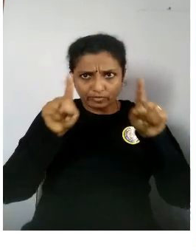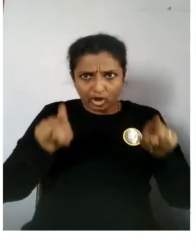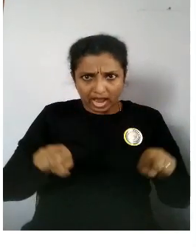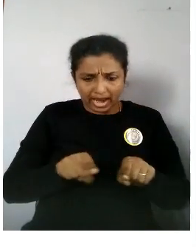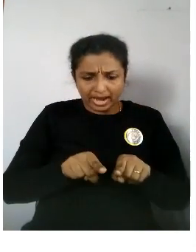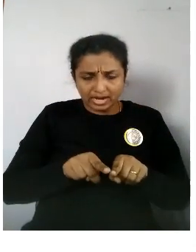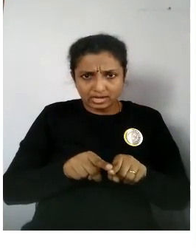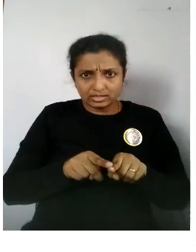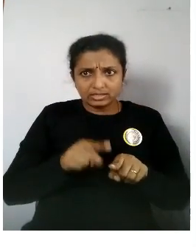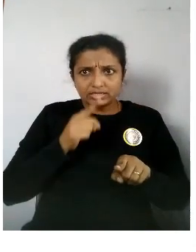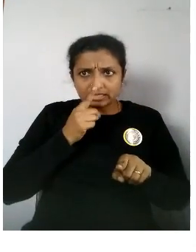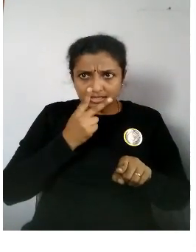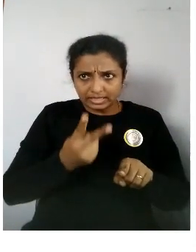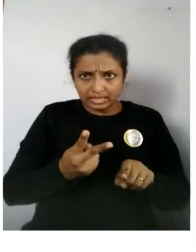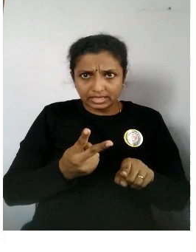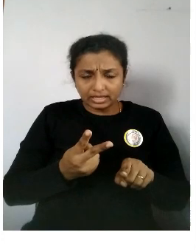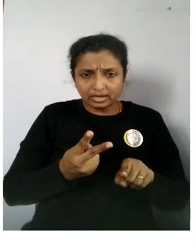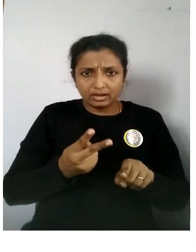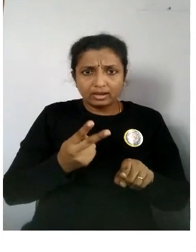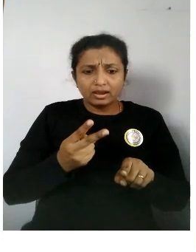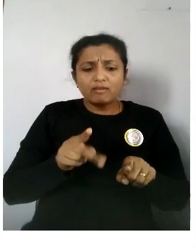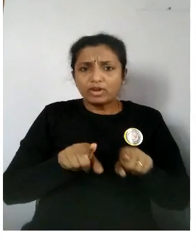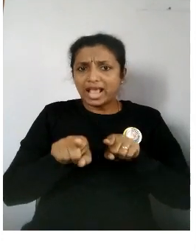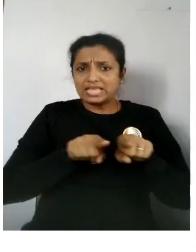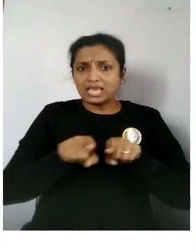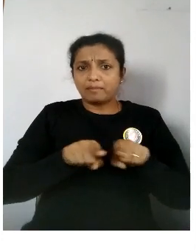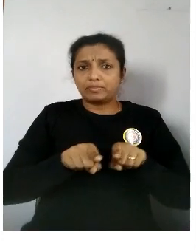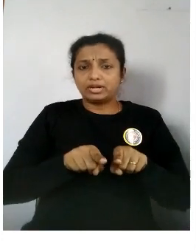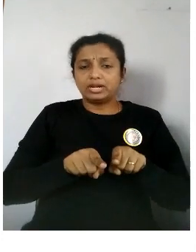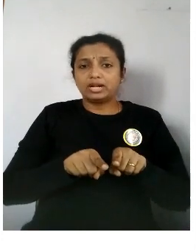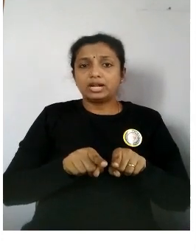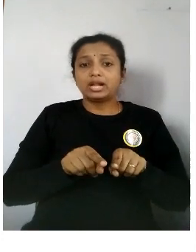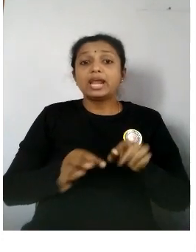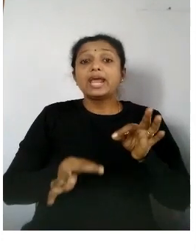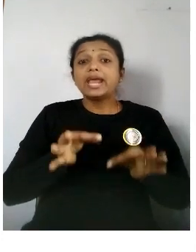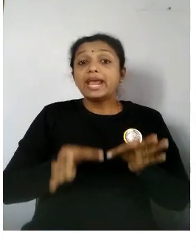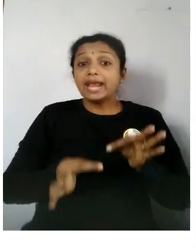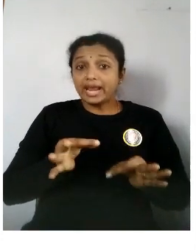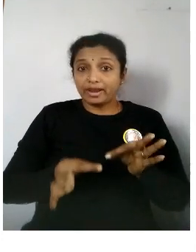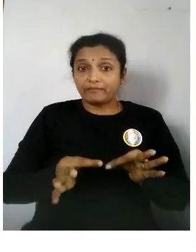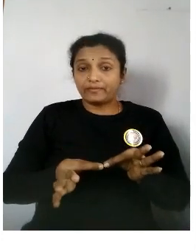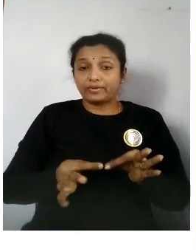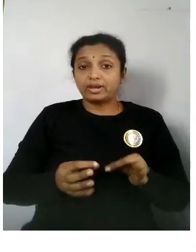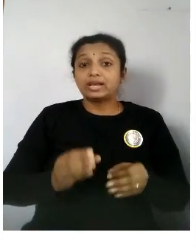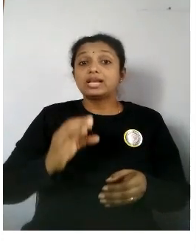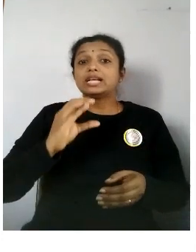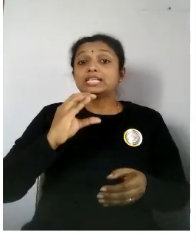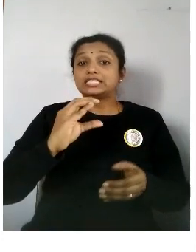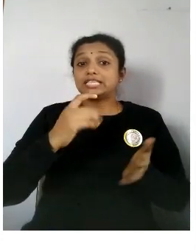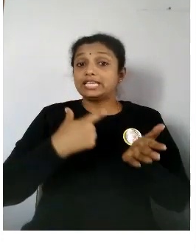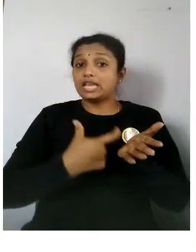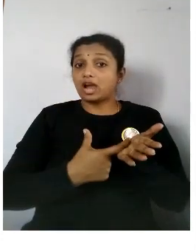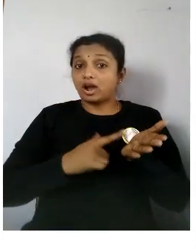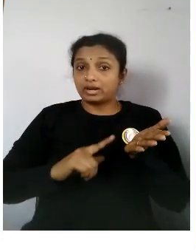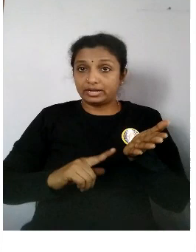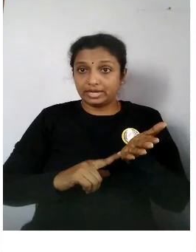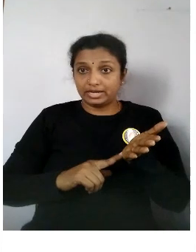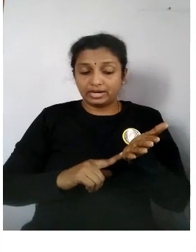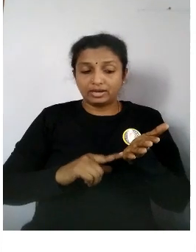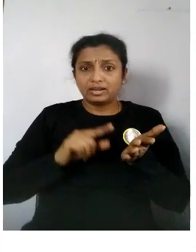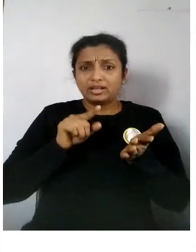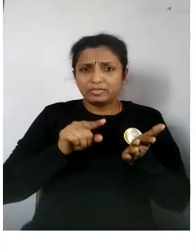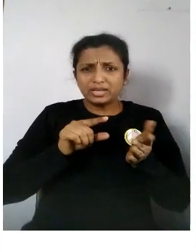front of eyes, see the example. If